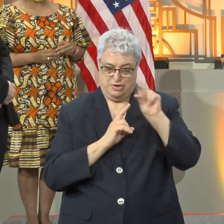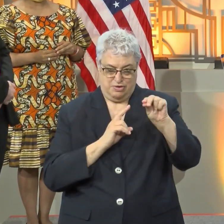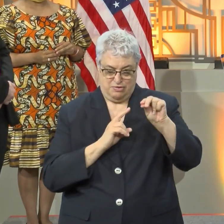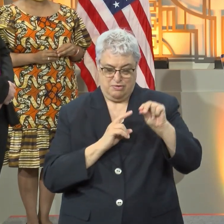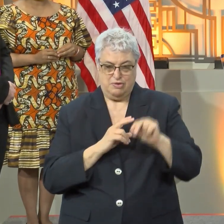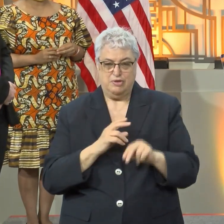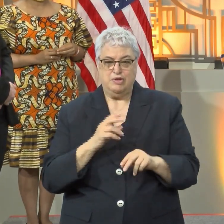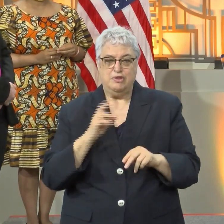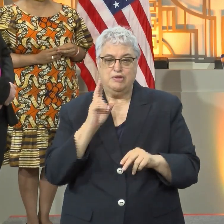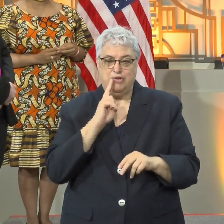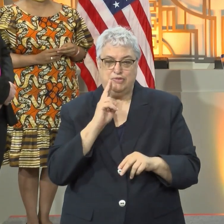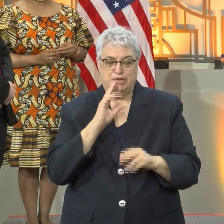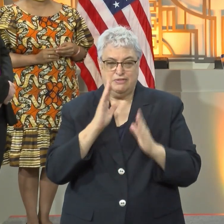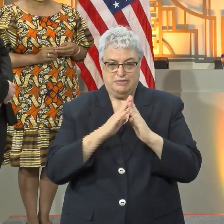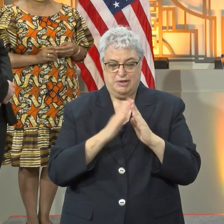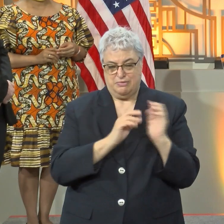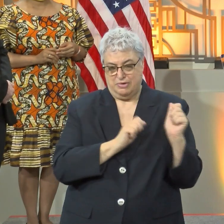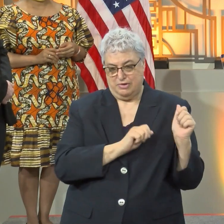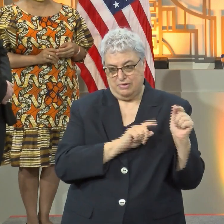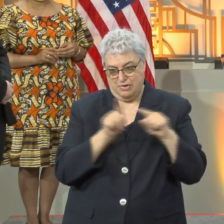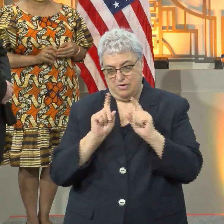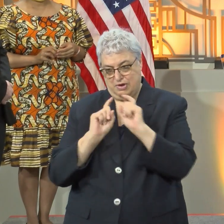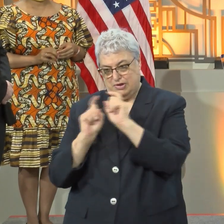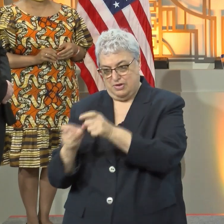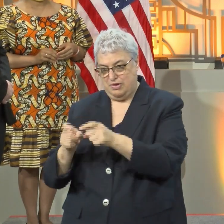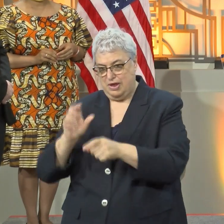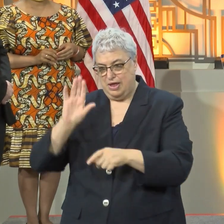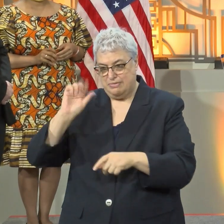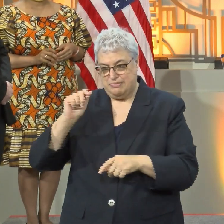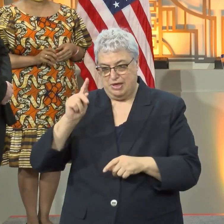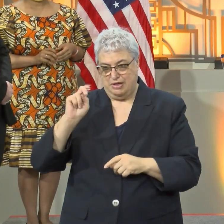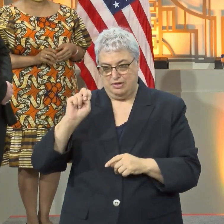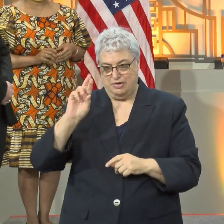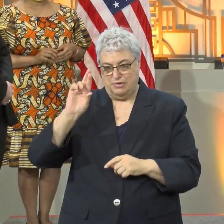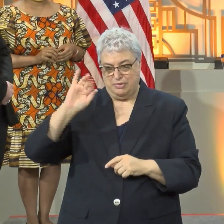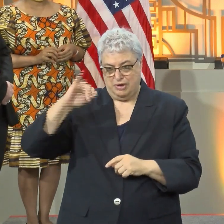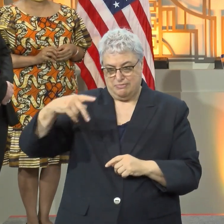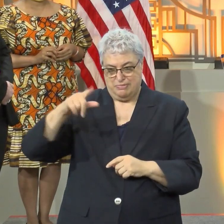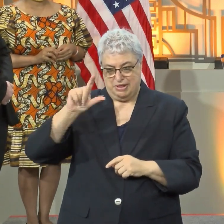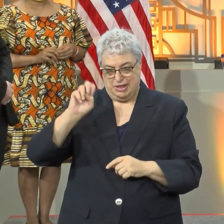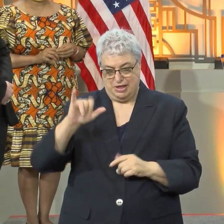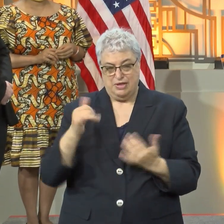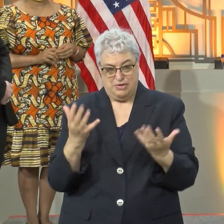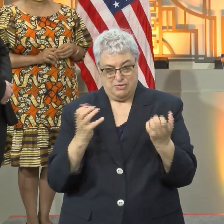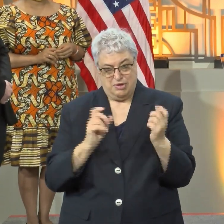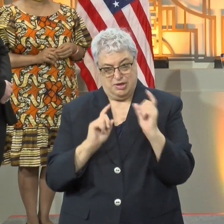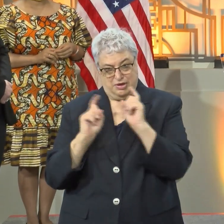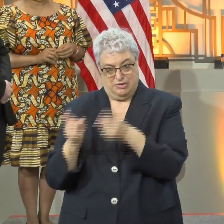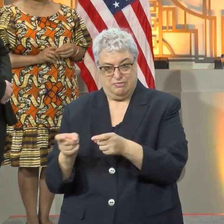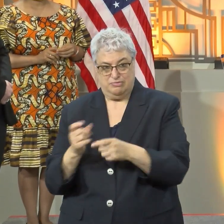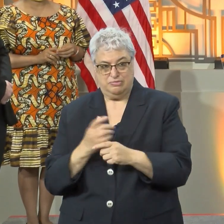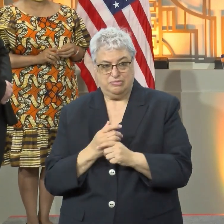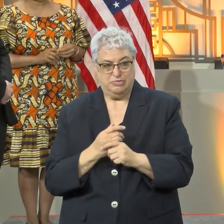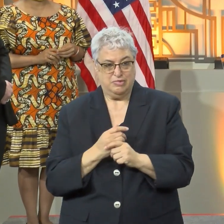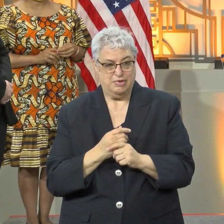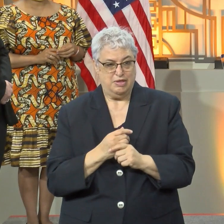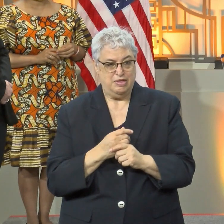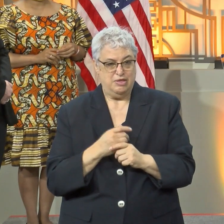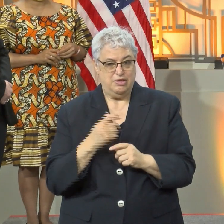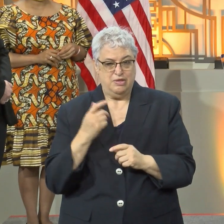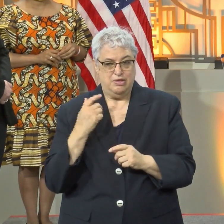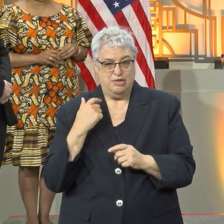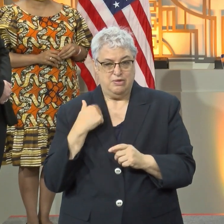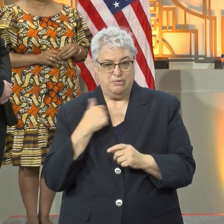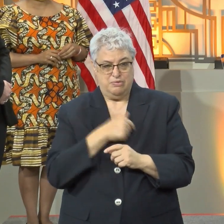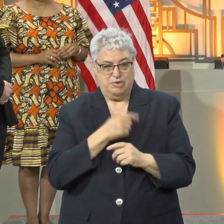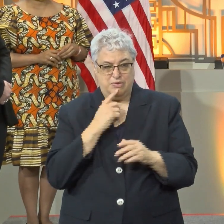city of Houston's dollars will be headed over to Baker Ripley. And so for those who want to contribute, businesses, corporations, you name it, to get this